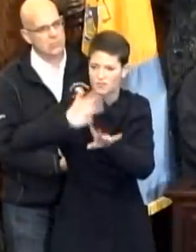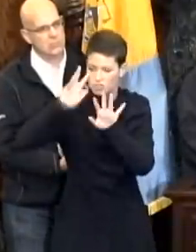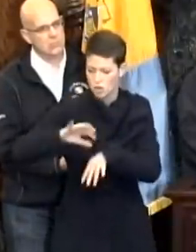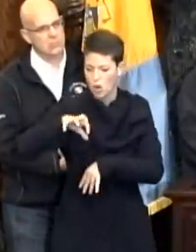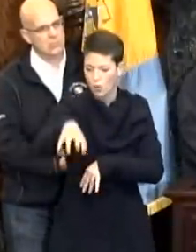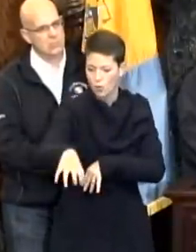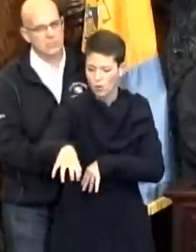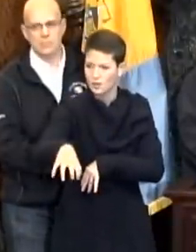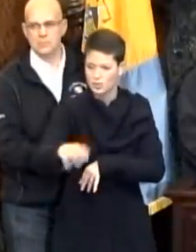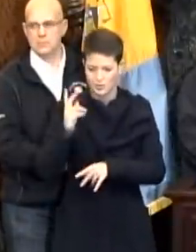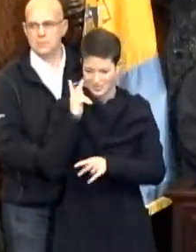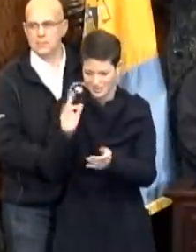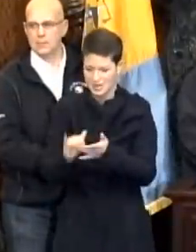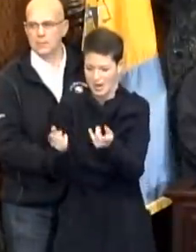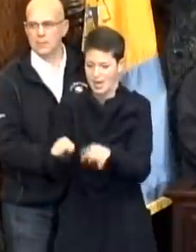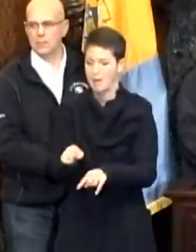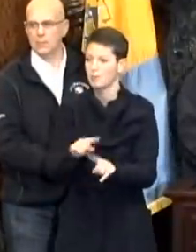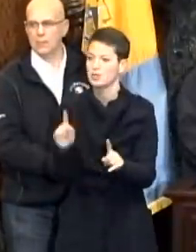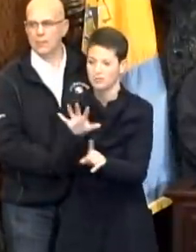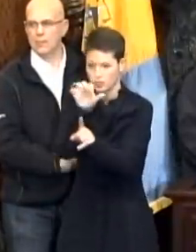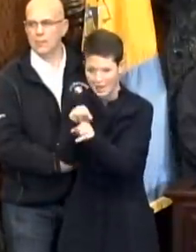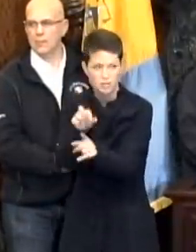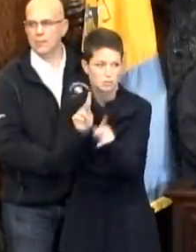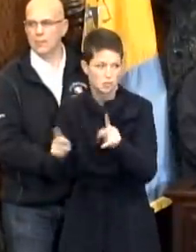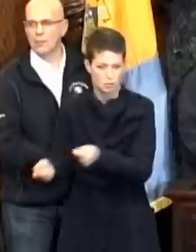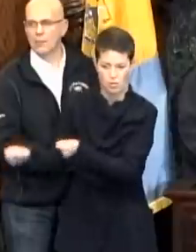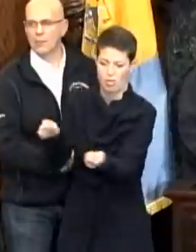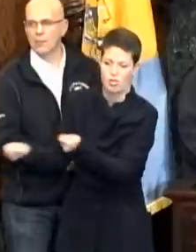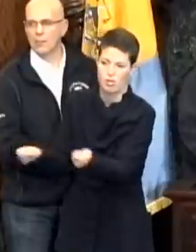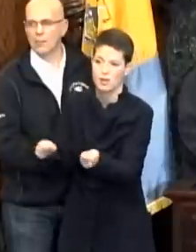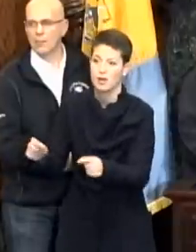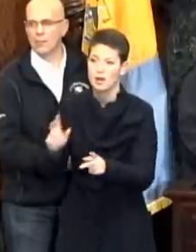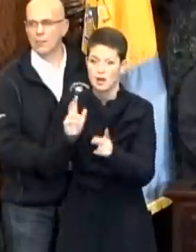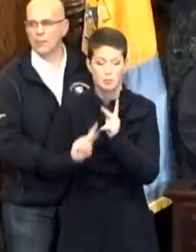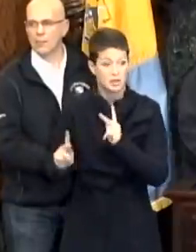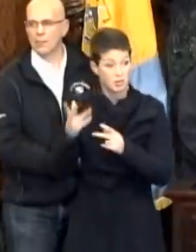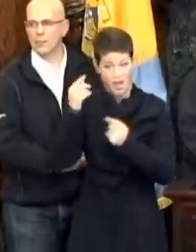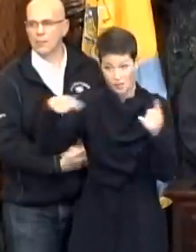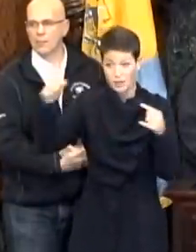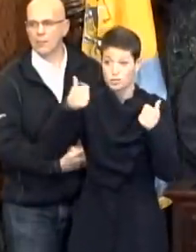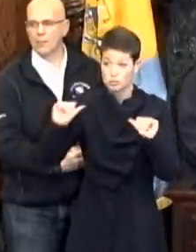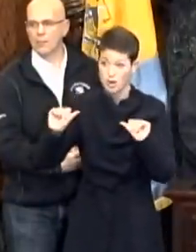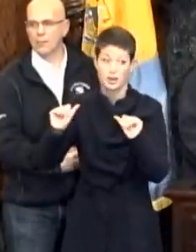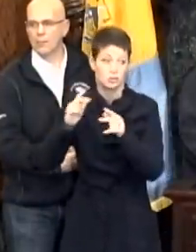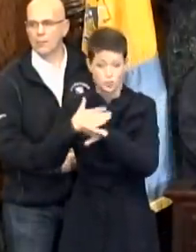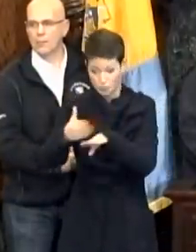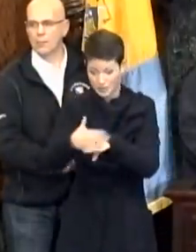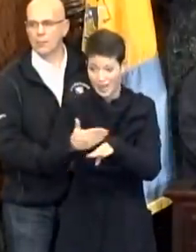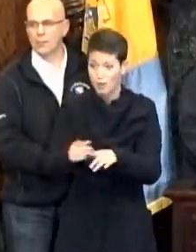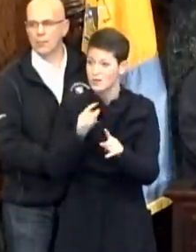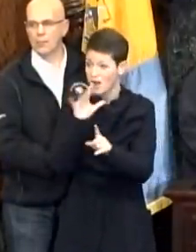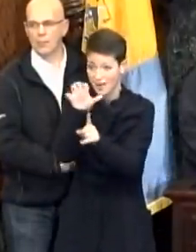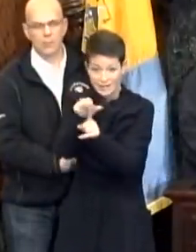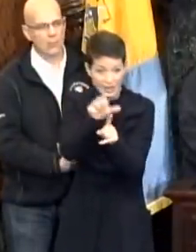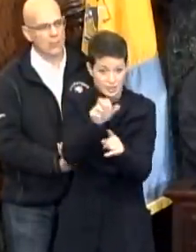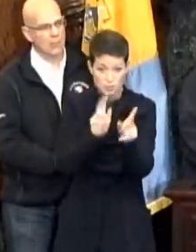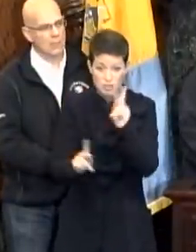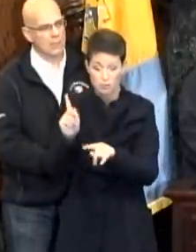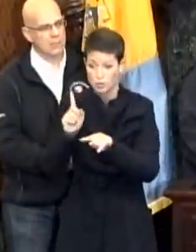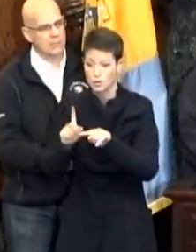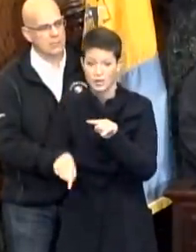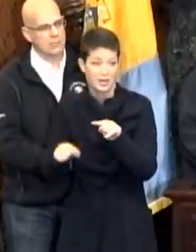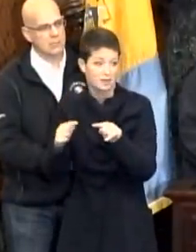that's been thrown in the streets. But you know, you have to catch folks doing it. Our people are out there primarily trying to plow streets, not catch folks who can't figure